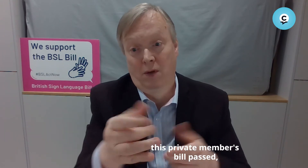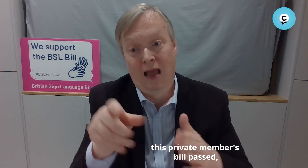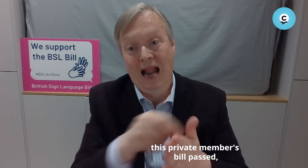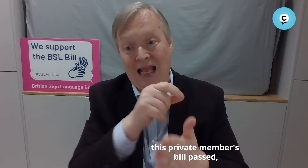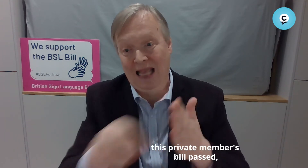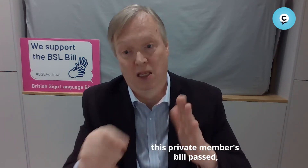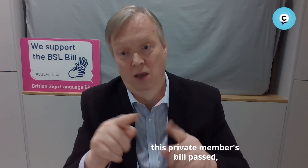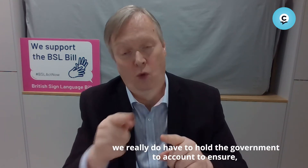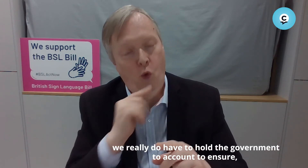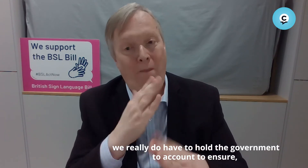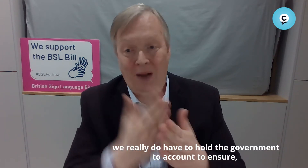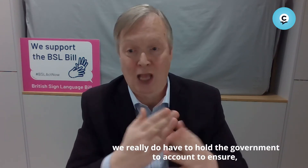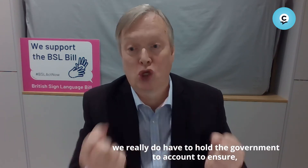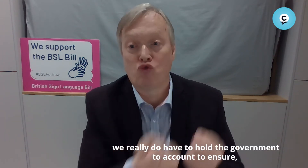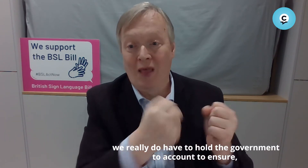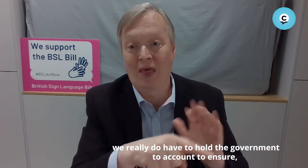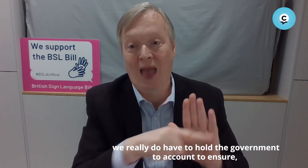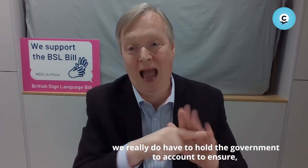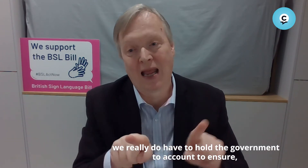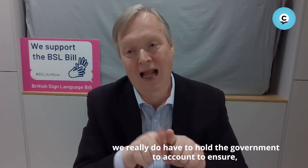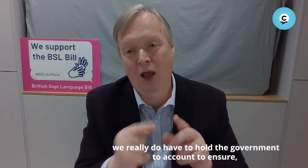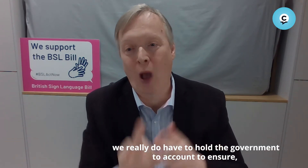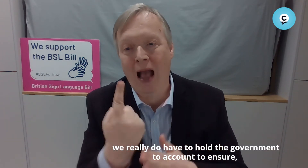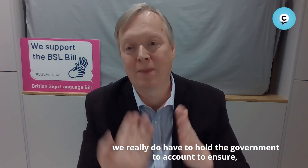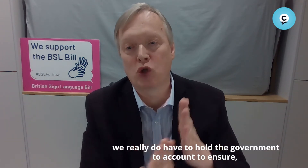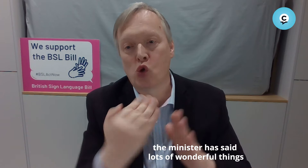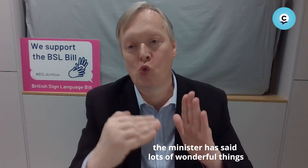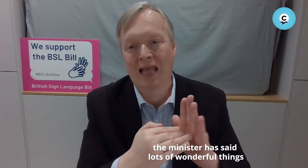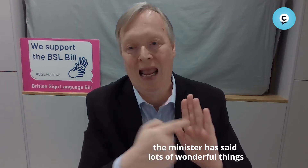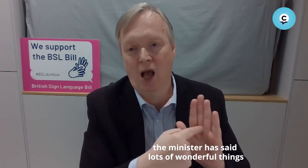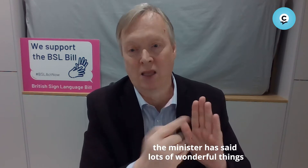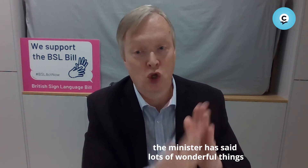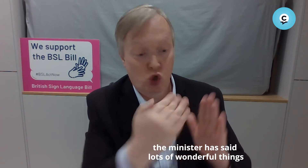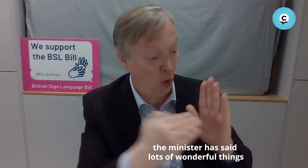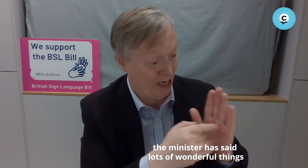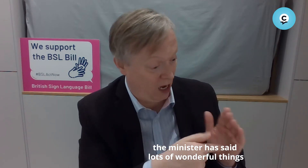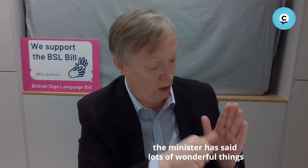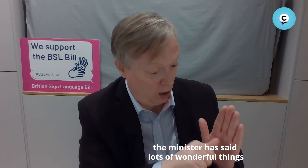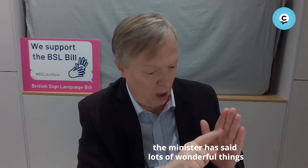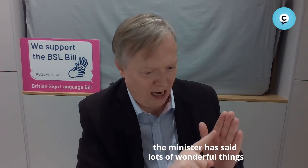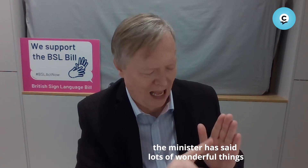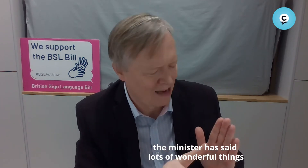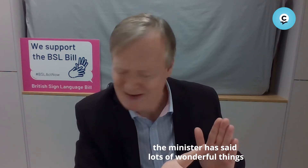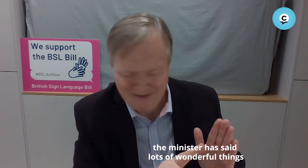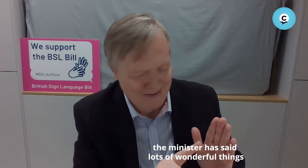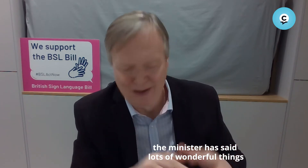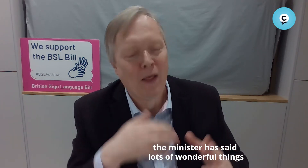bill passed, we really do have to hold the government to account to ensure. The minister has said lots of wonderful